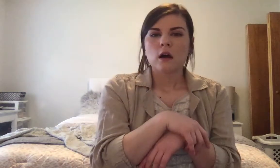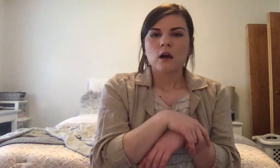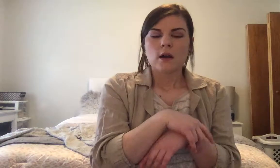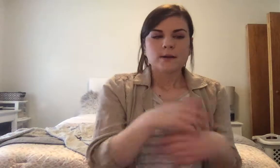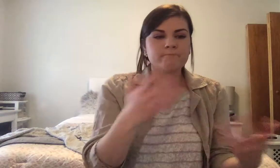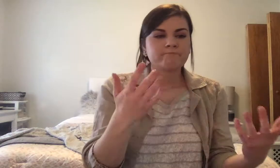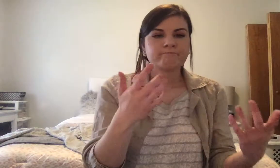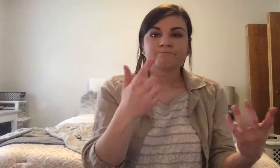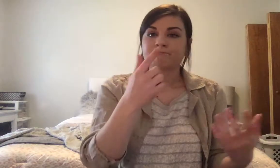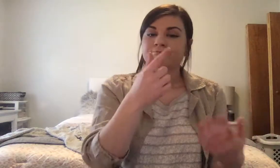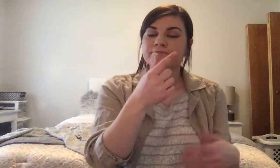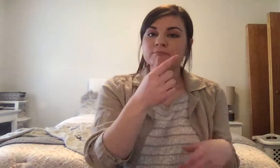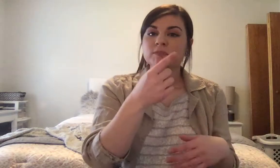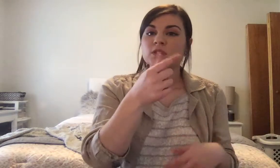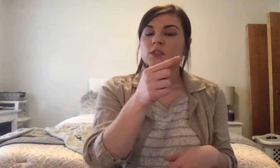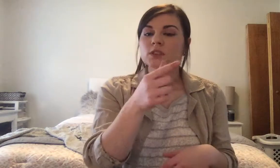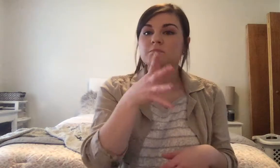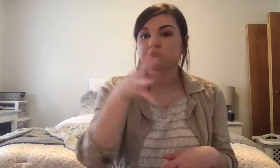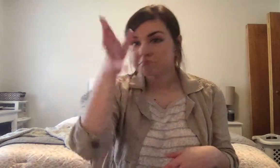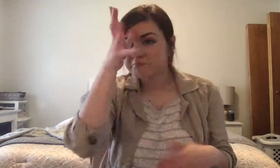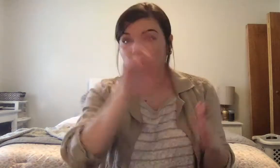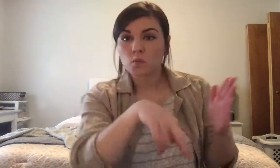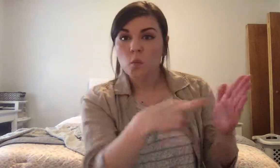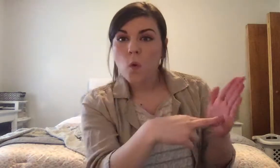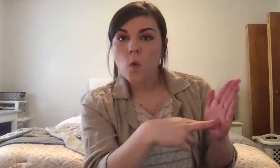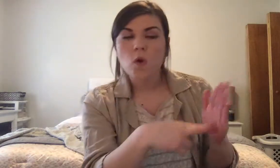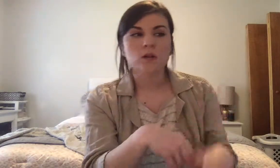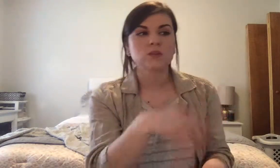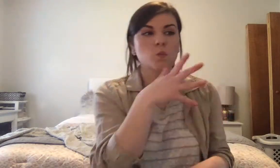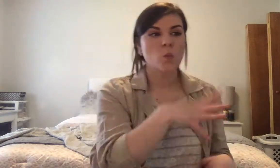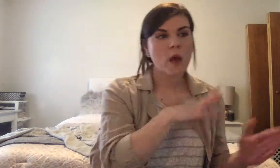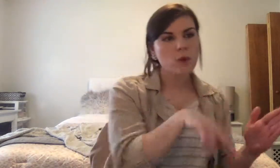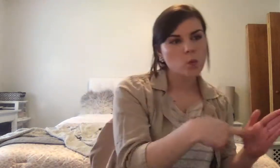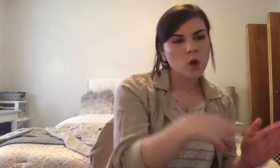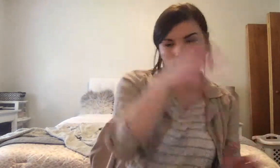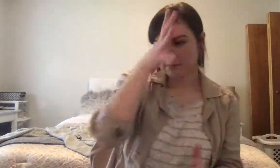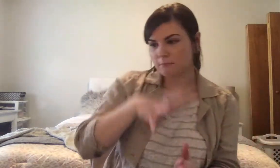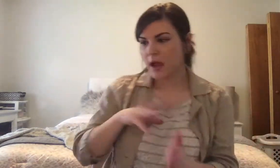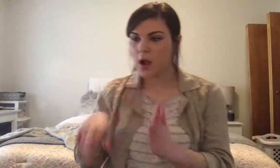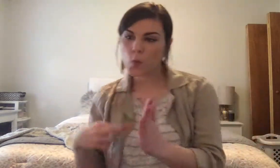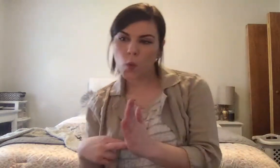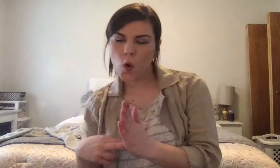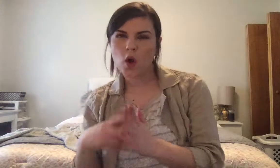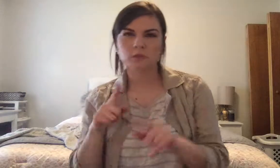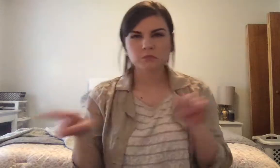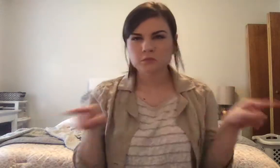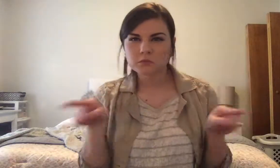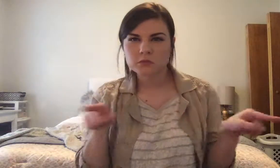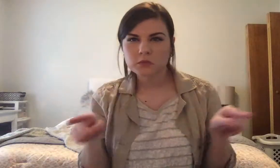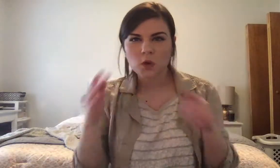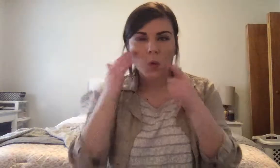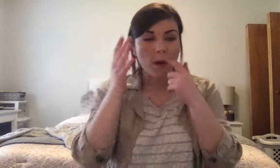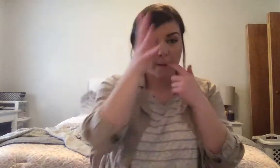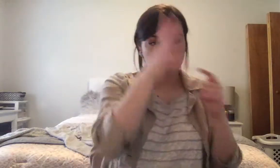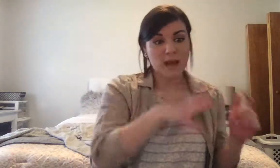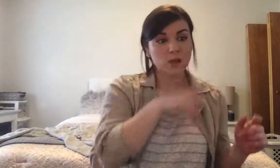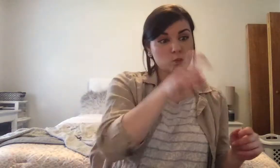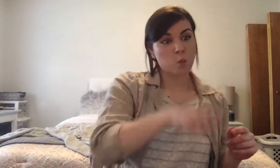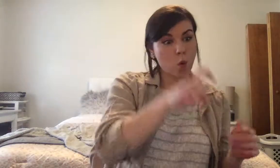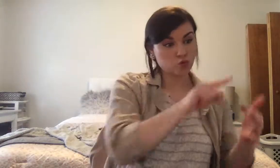tackle gender roles and sexual orientation. Gender roles being a man and a woman, and a man is supposed to act like a